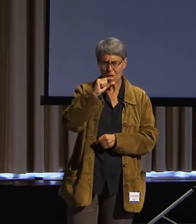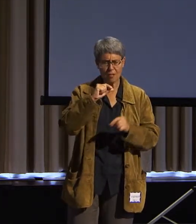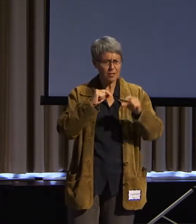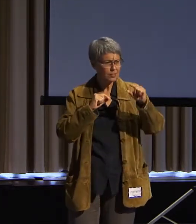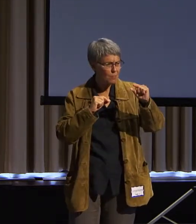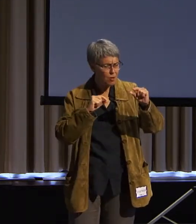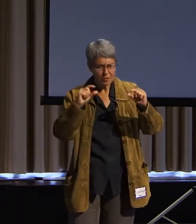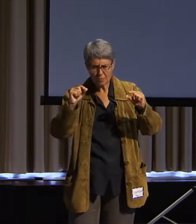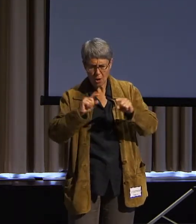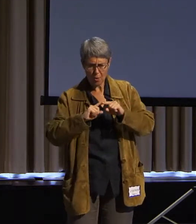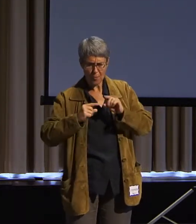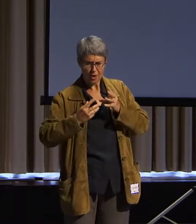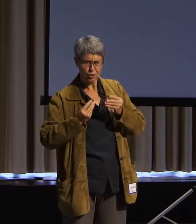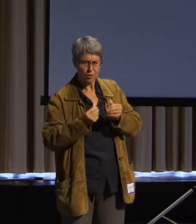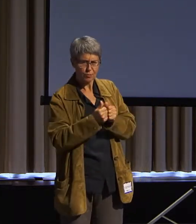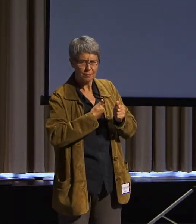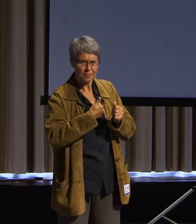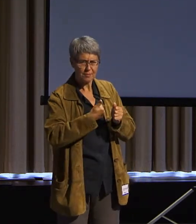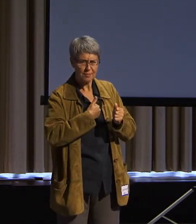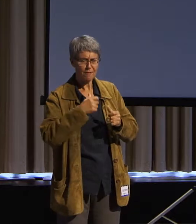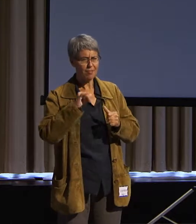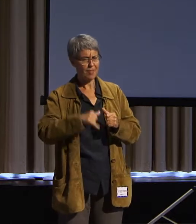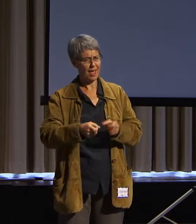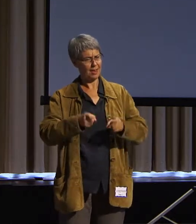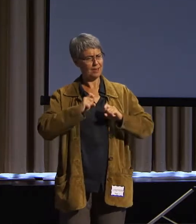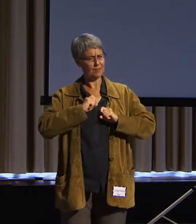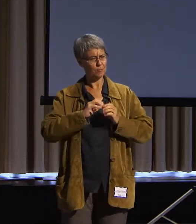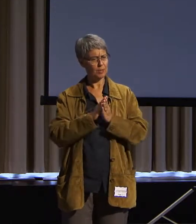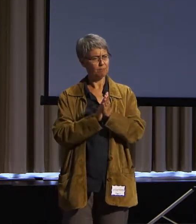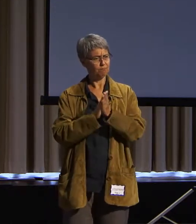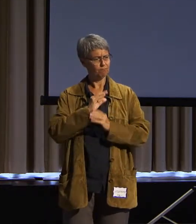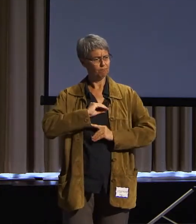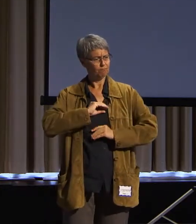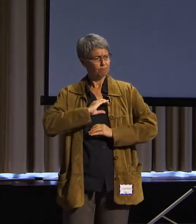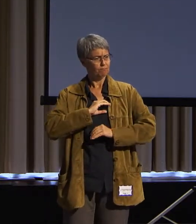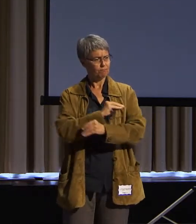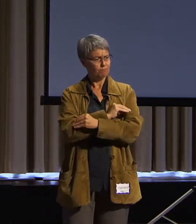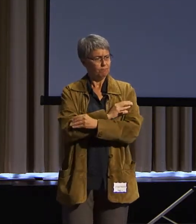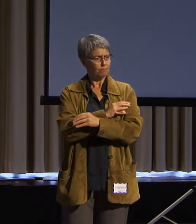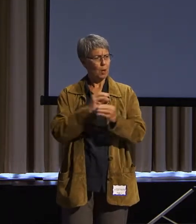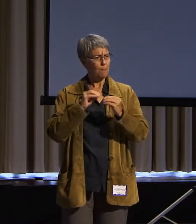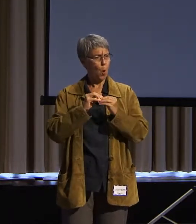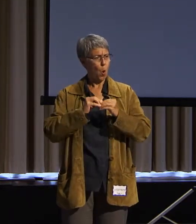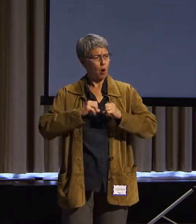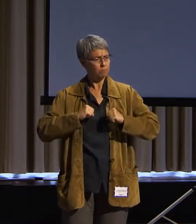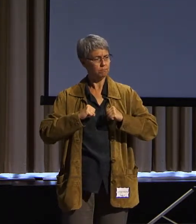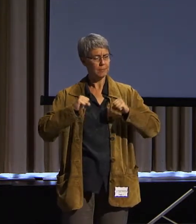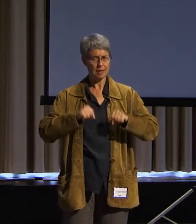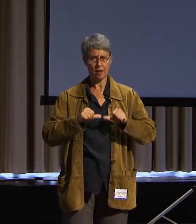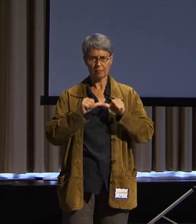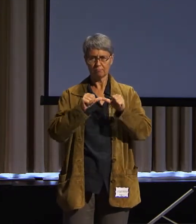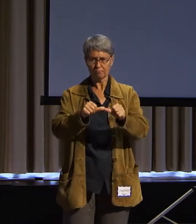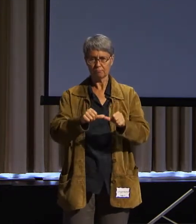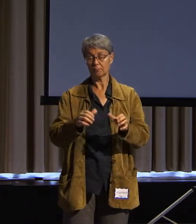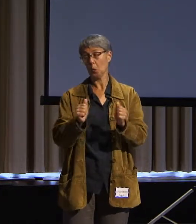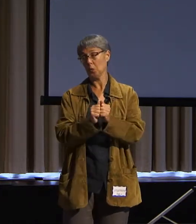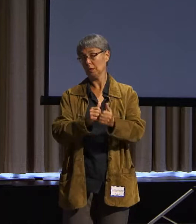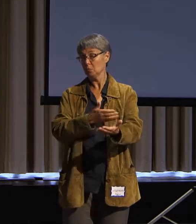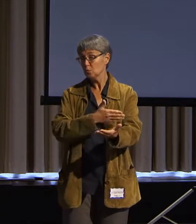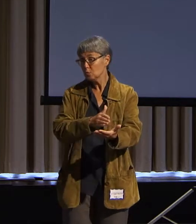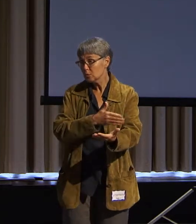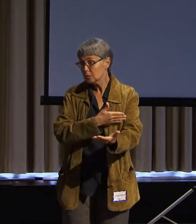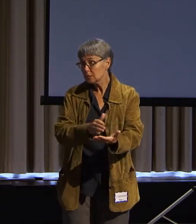me going. If I were gentle with myself, I'd play some music. If I were gentle with myself, I'd give